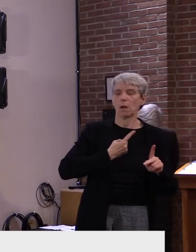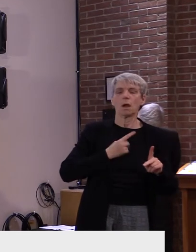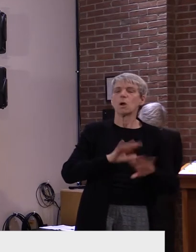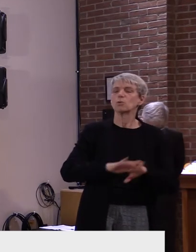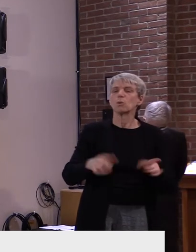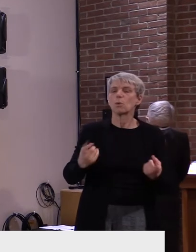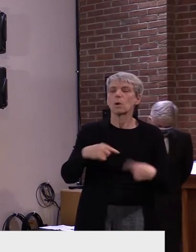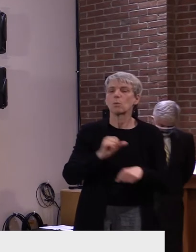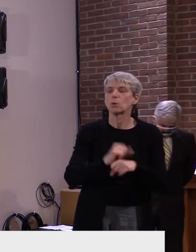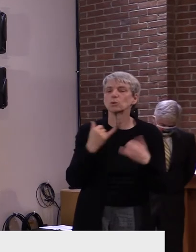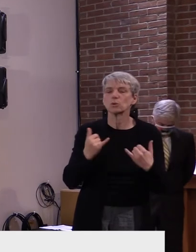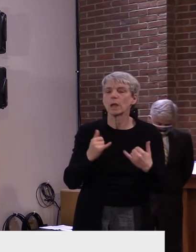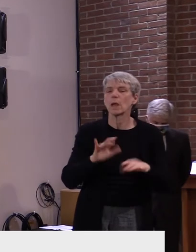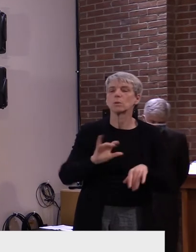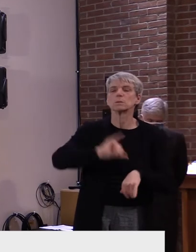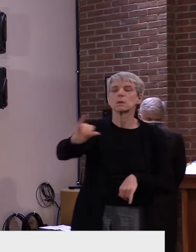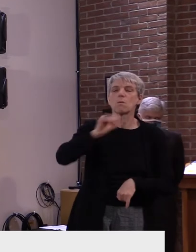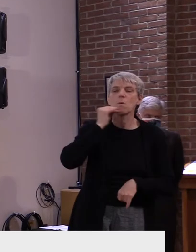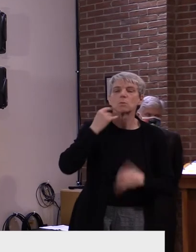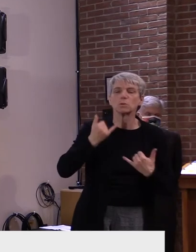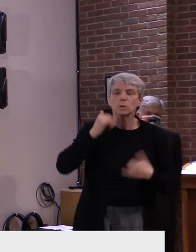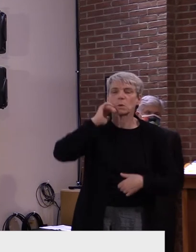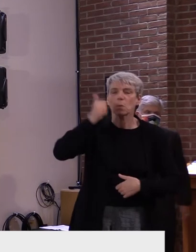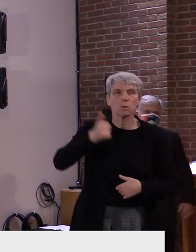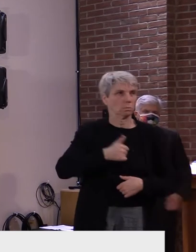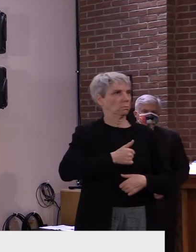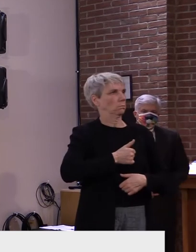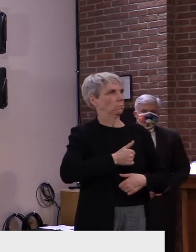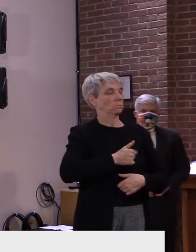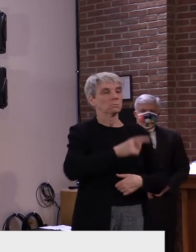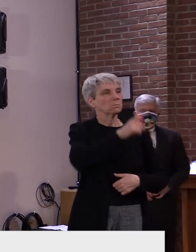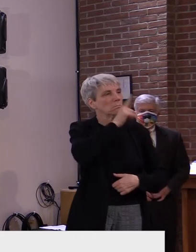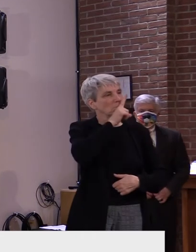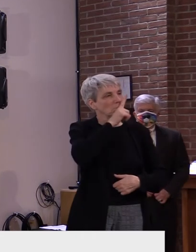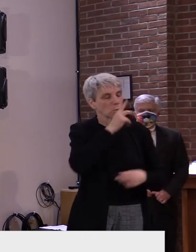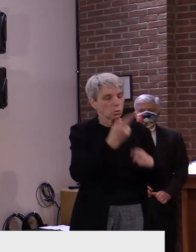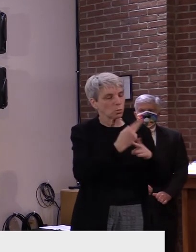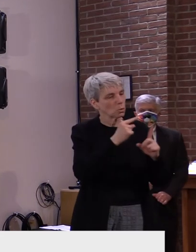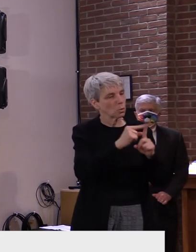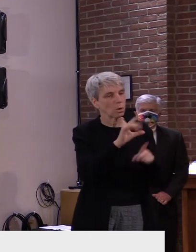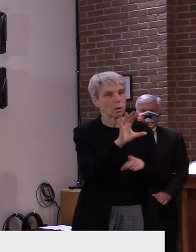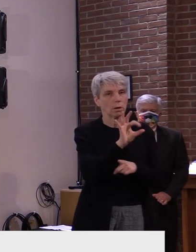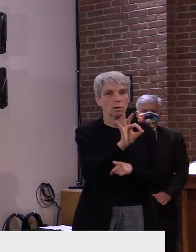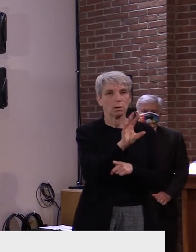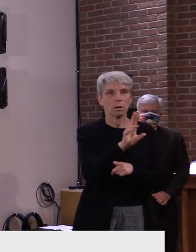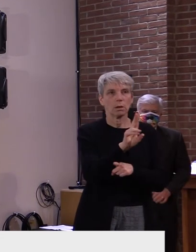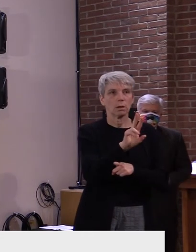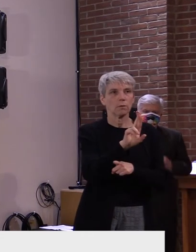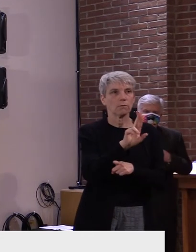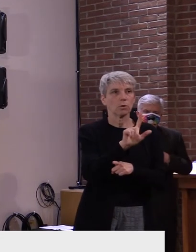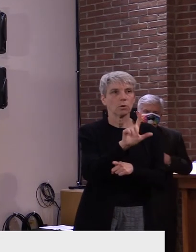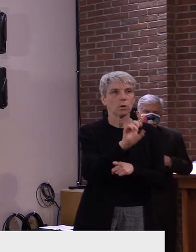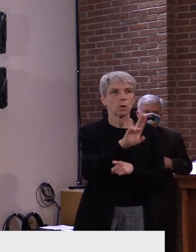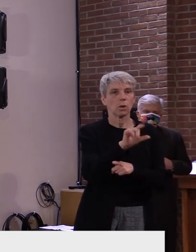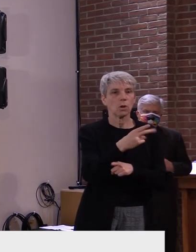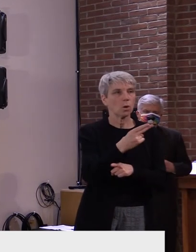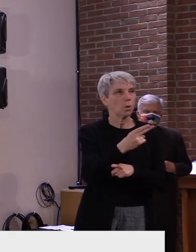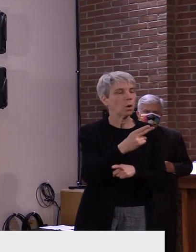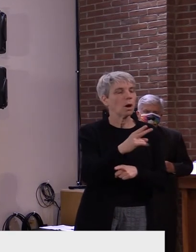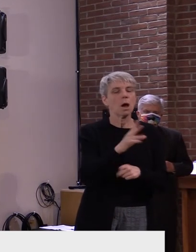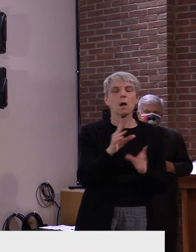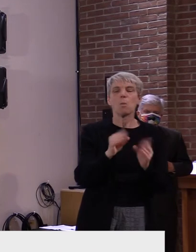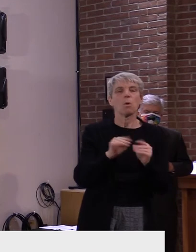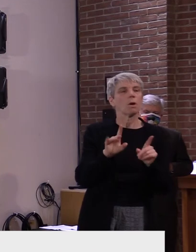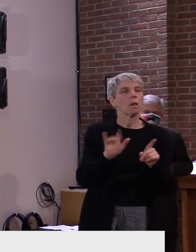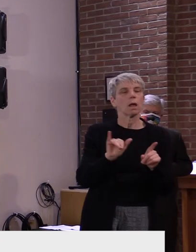or don't come in tomorrow whatever not like they've been furloughed it's just we don't think we're going to have enough work or whatever and take